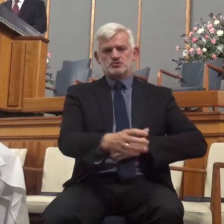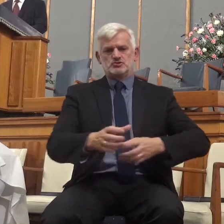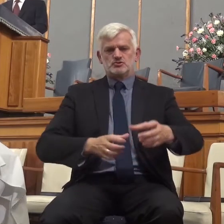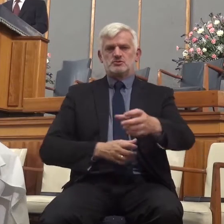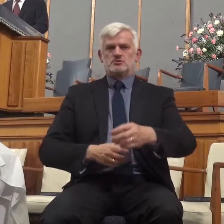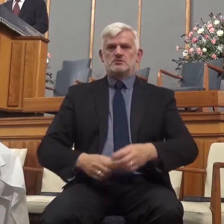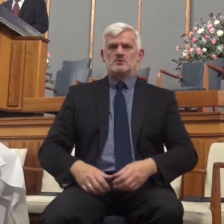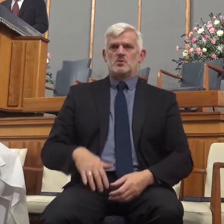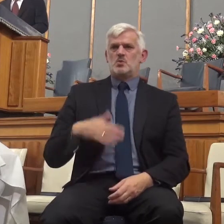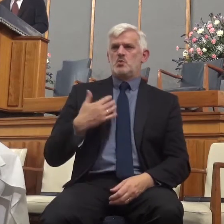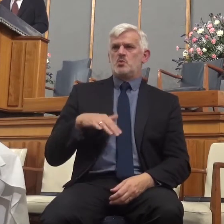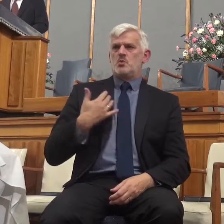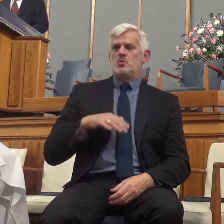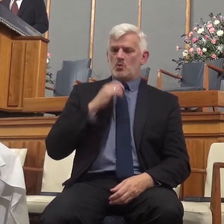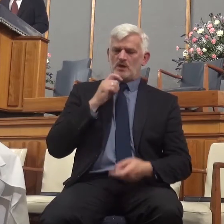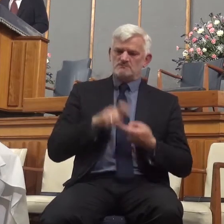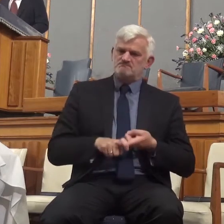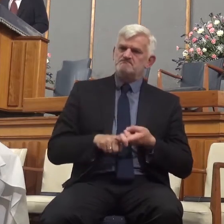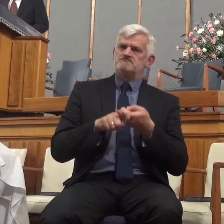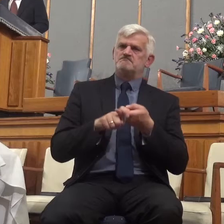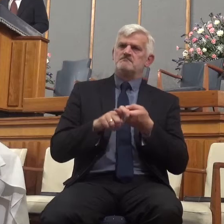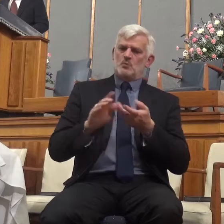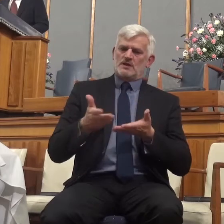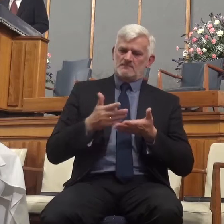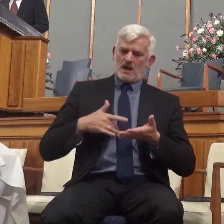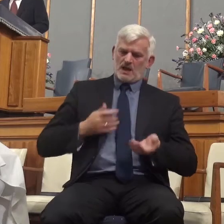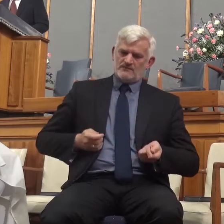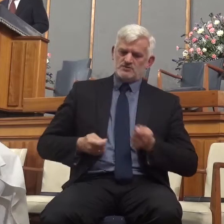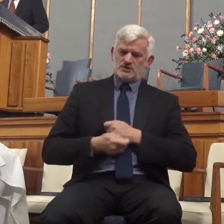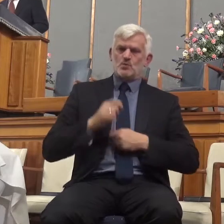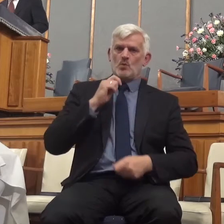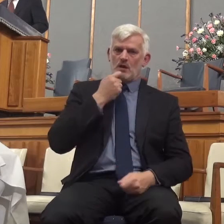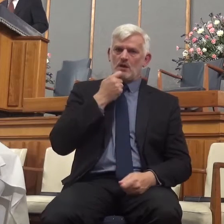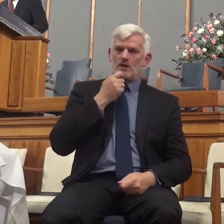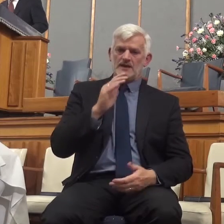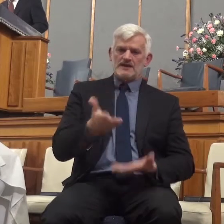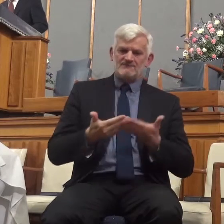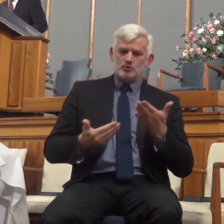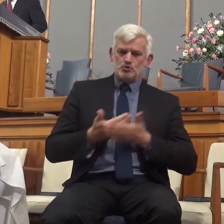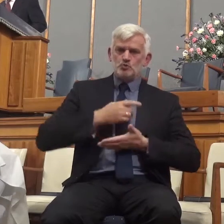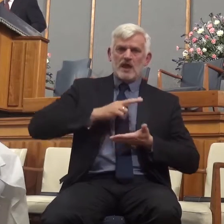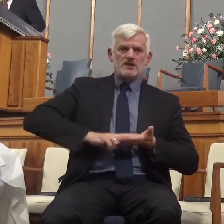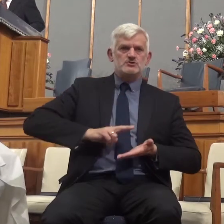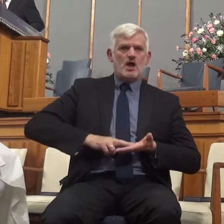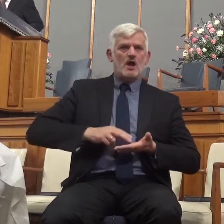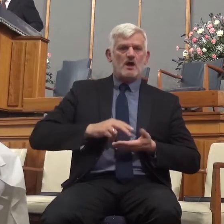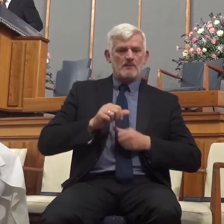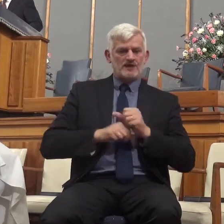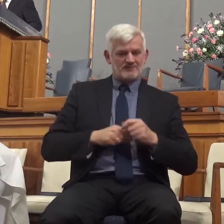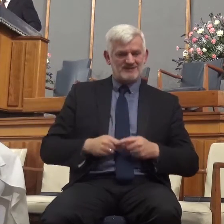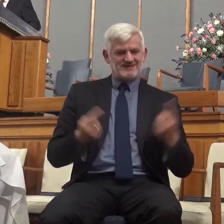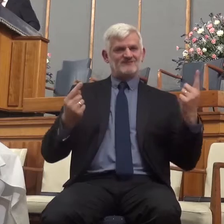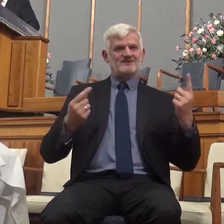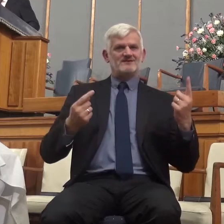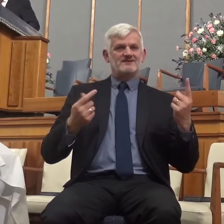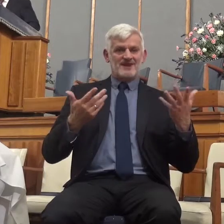place. And I'll trust in him and he'll change my life and he'll give me a new nature and make me a different person